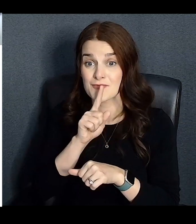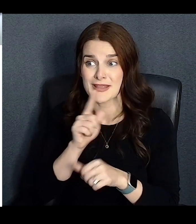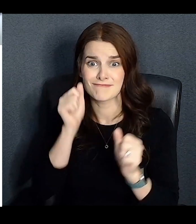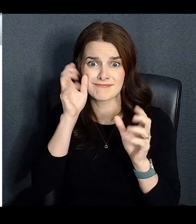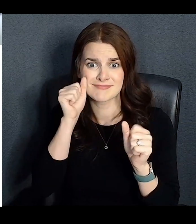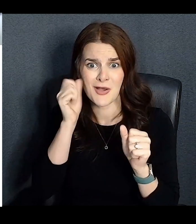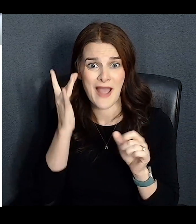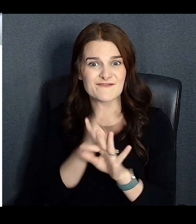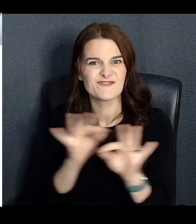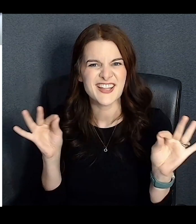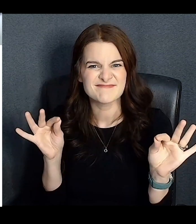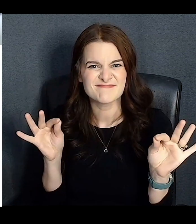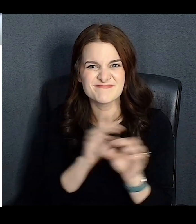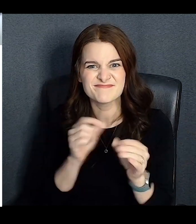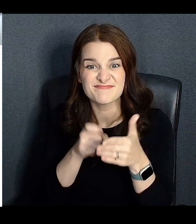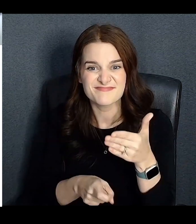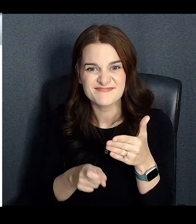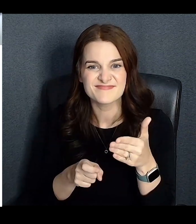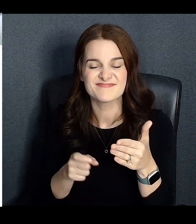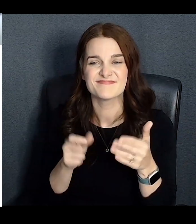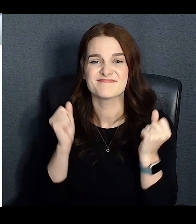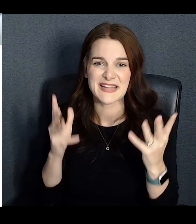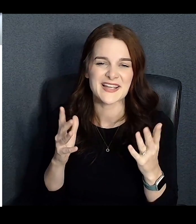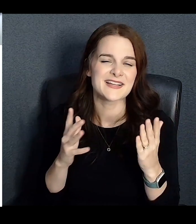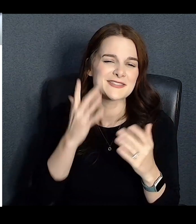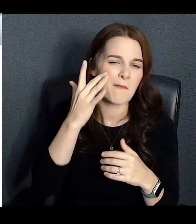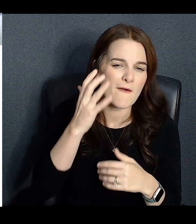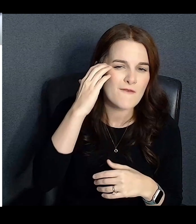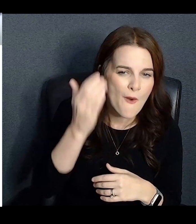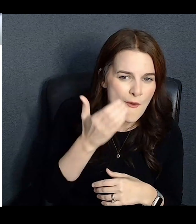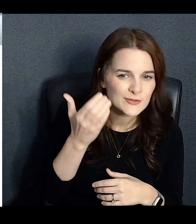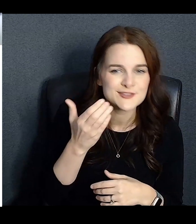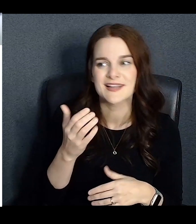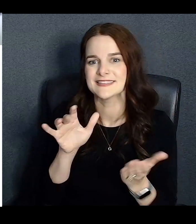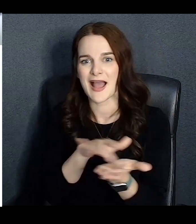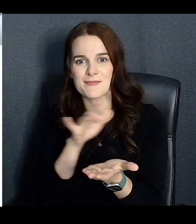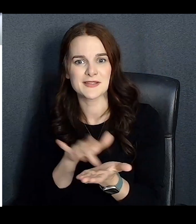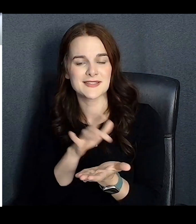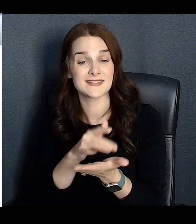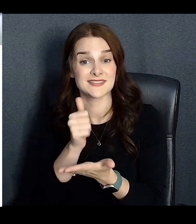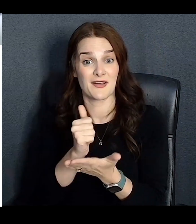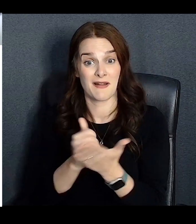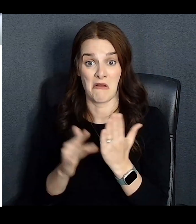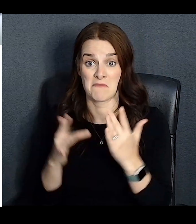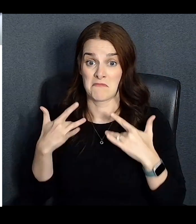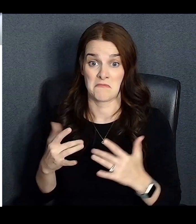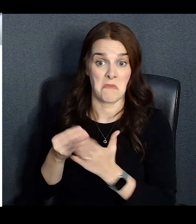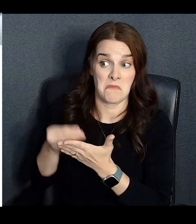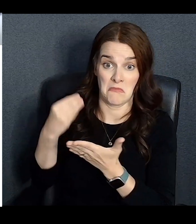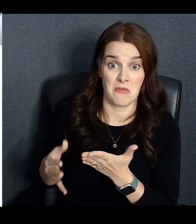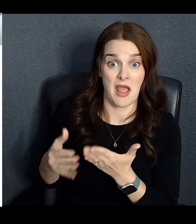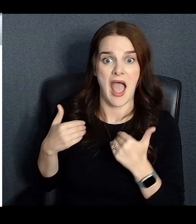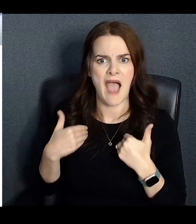are incredible because they're free. On many smartphones and tablets, assistive technology in general is really expensive. So to be able to have